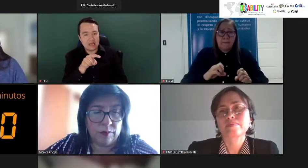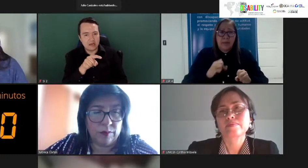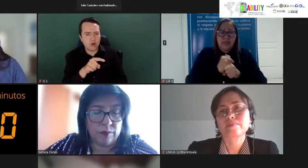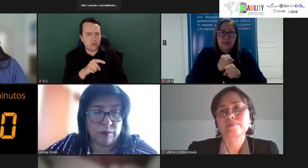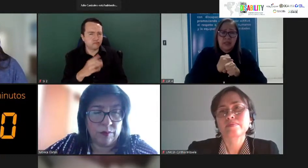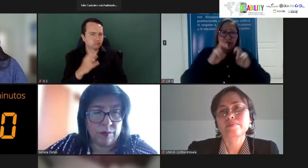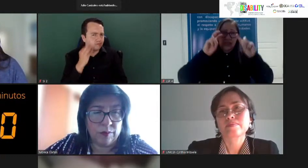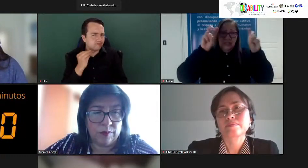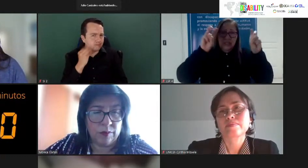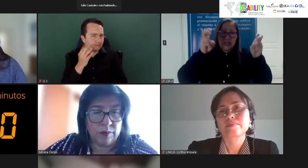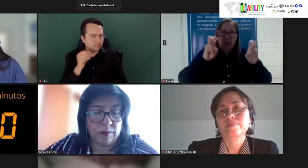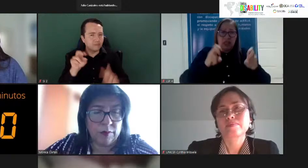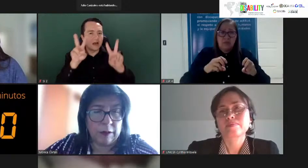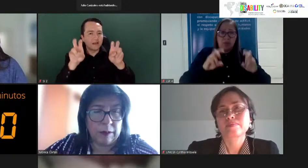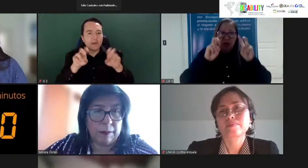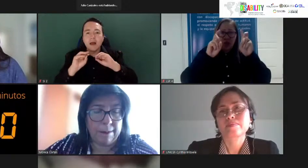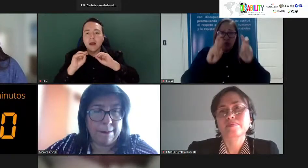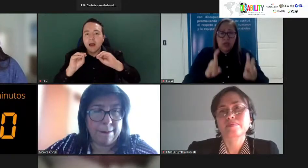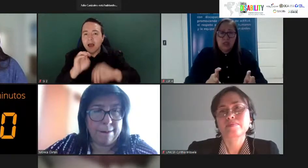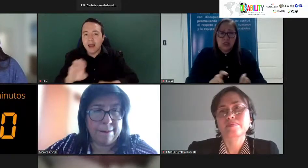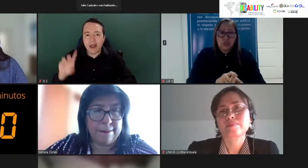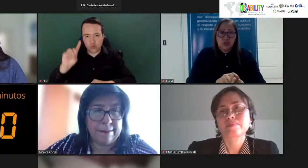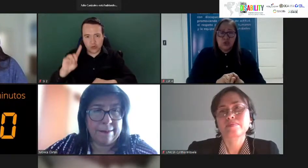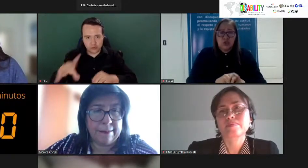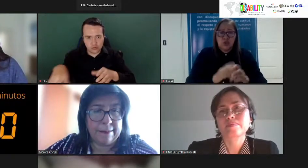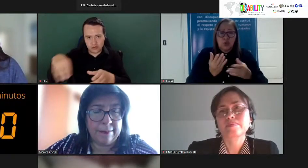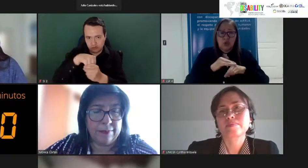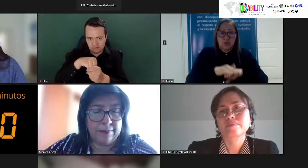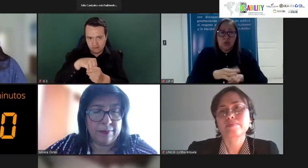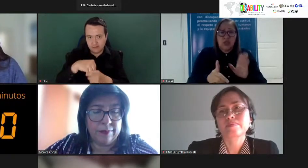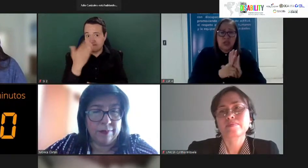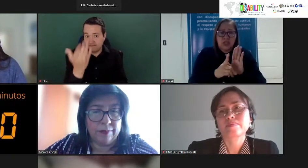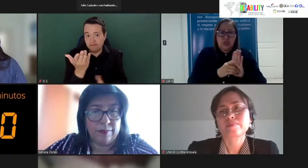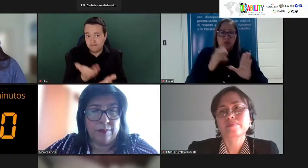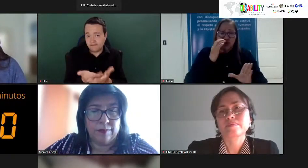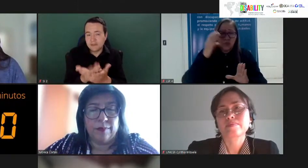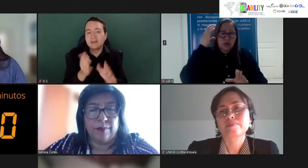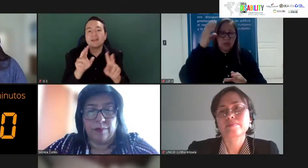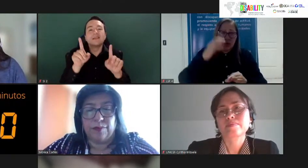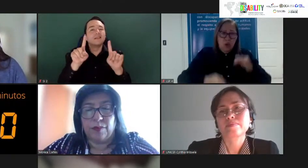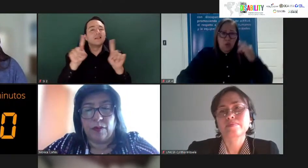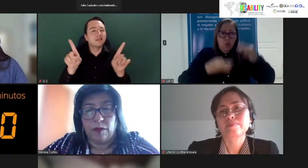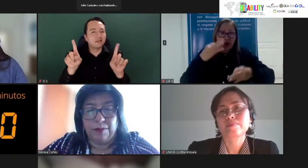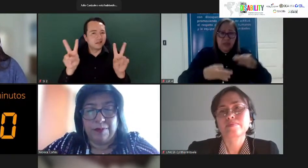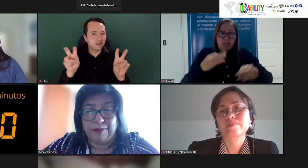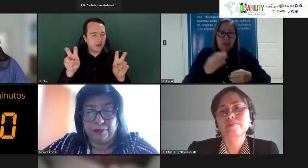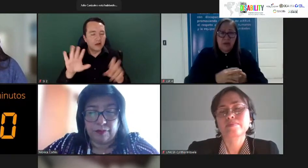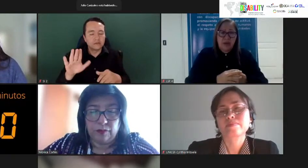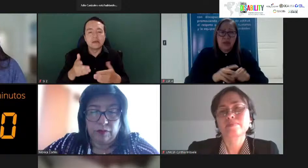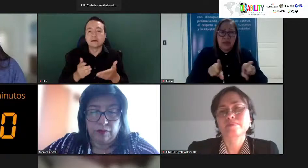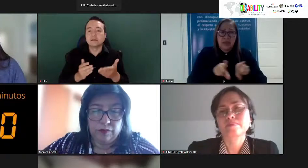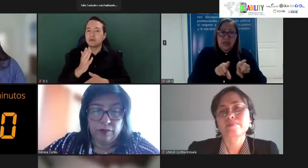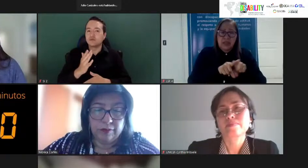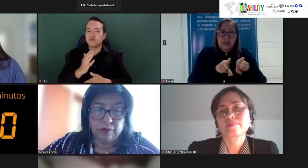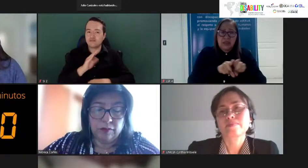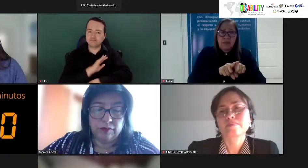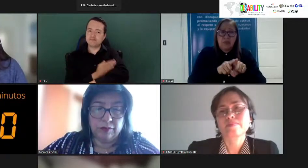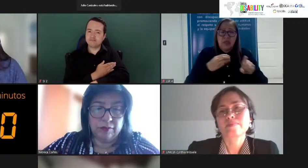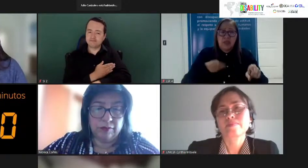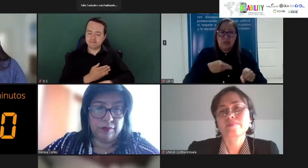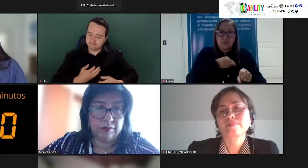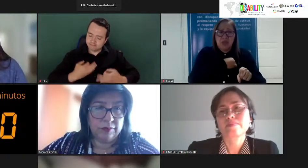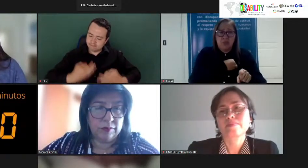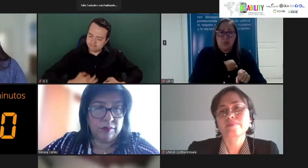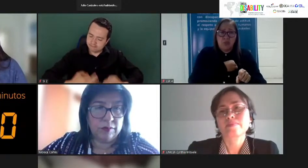expert in inclusive education matters and the right to legal capacity she is